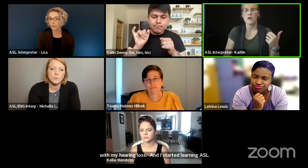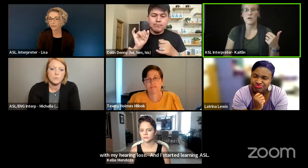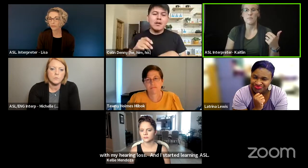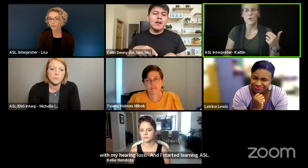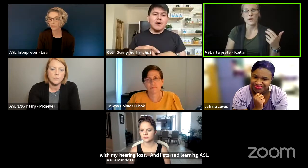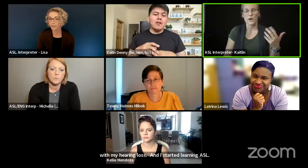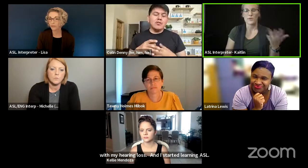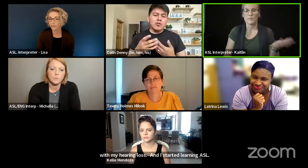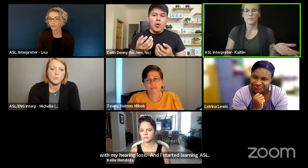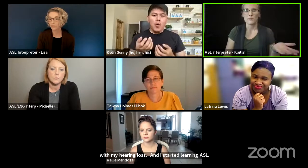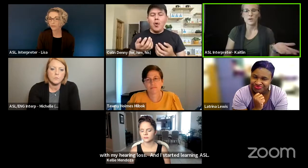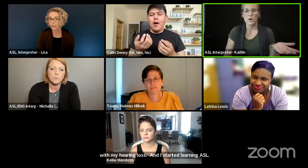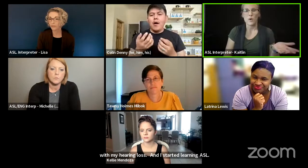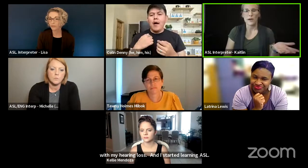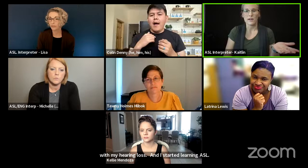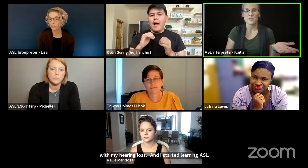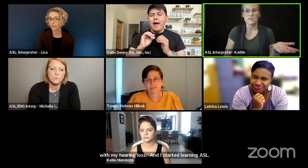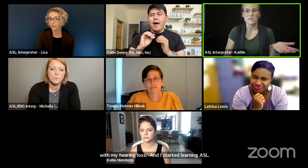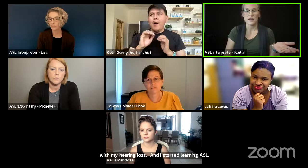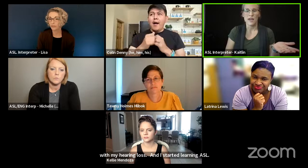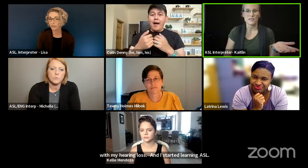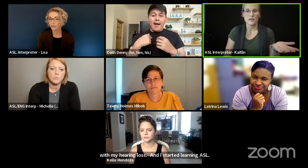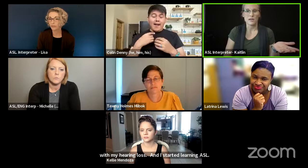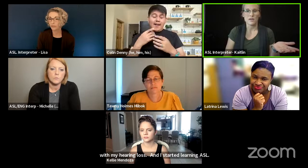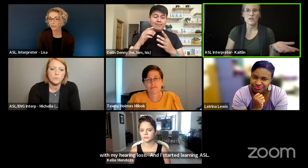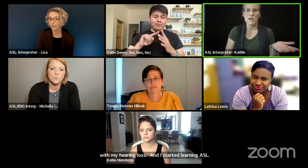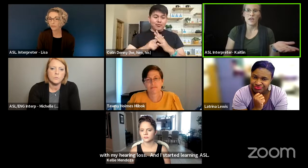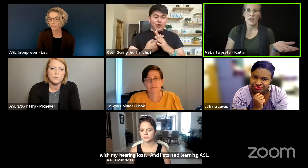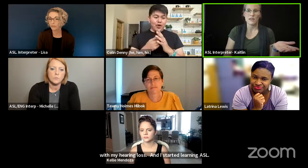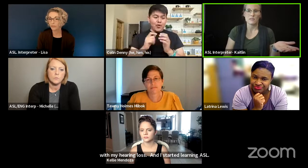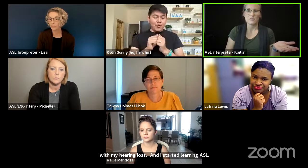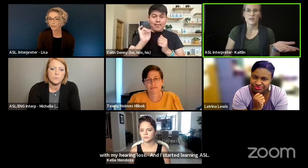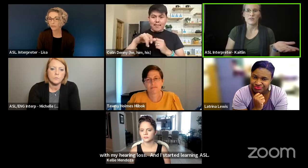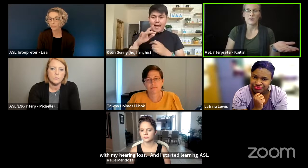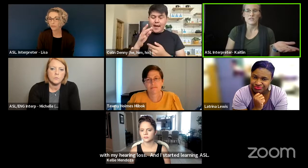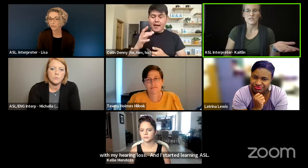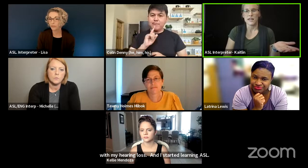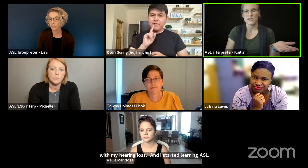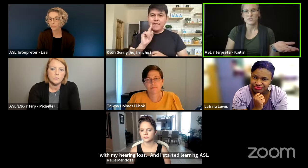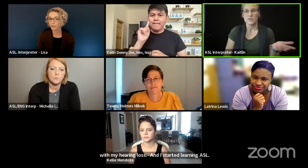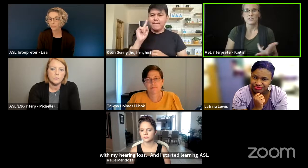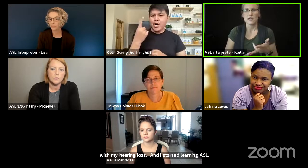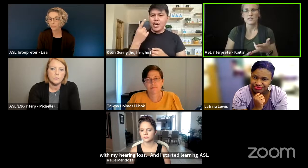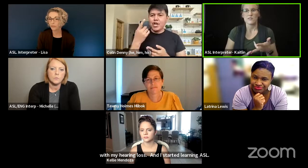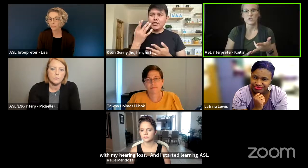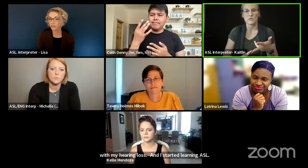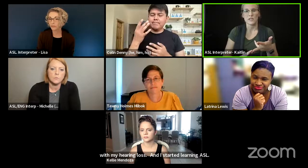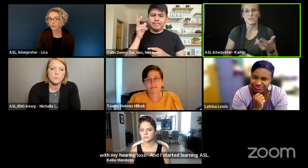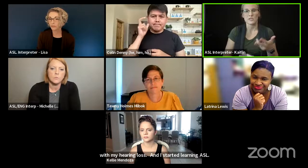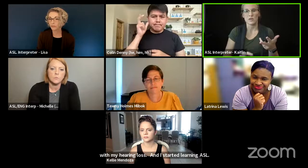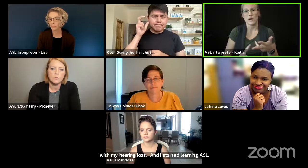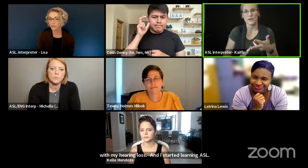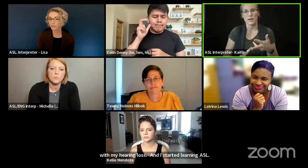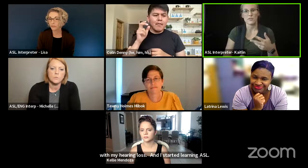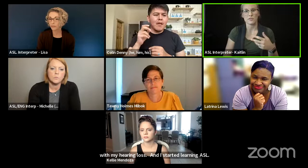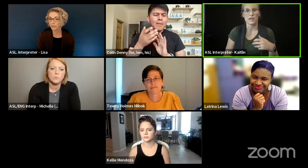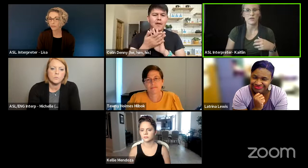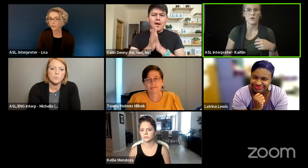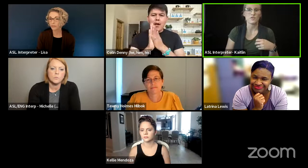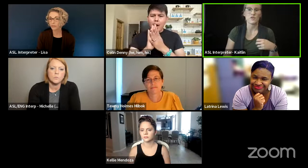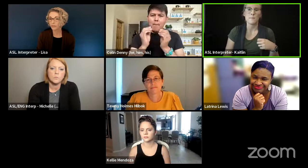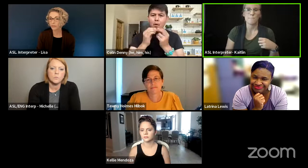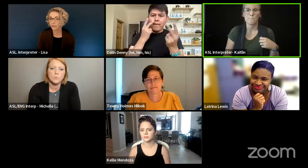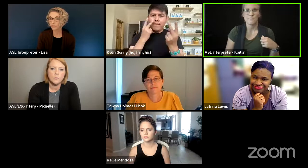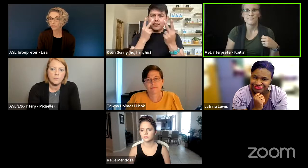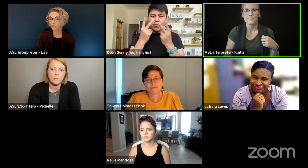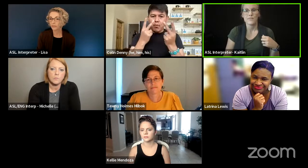became more, acquired to ASL. And my hearing loss at the age of 13 kind of forced me to start acquiring that third